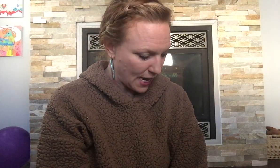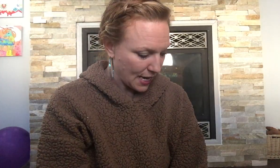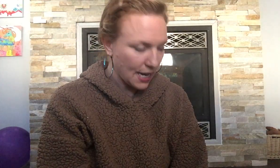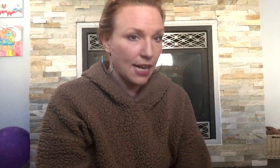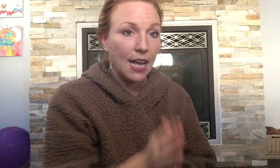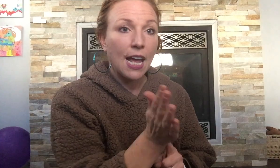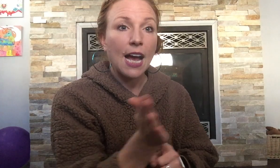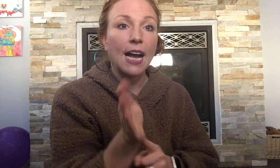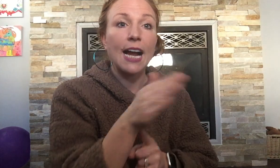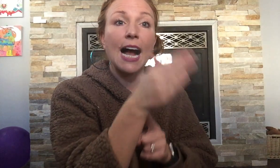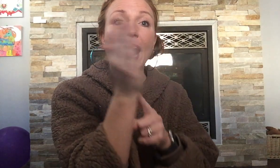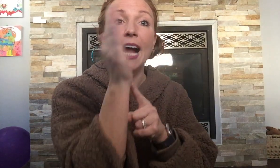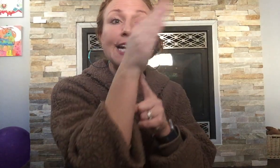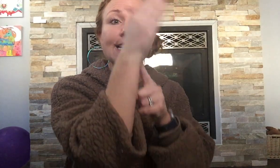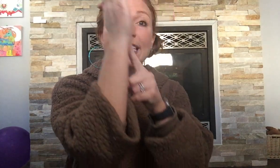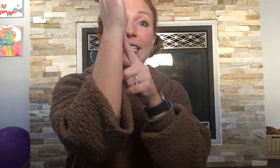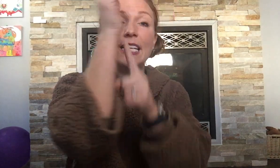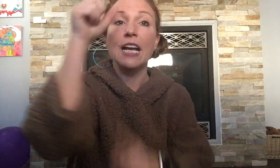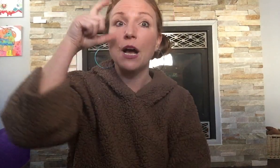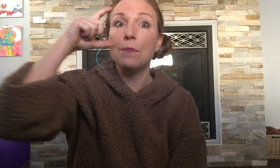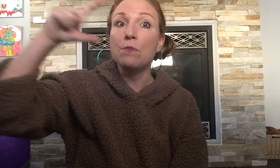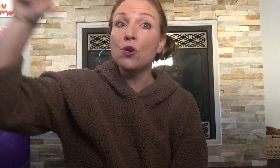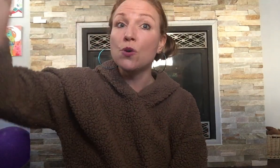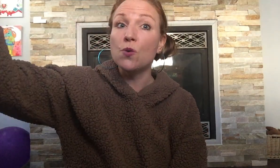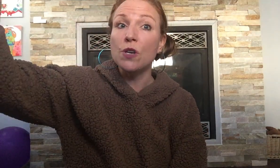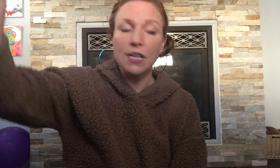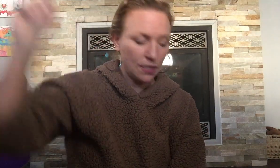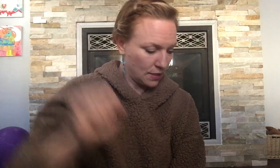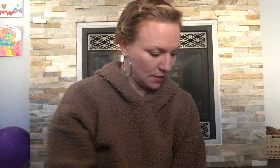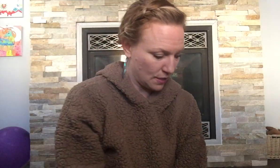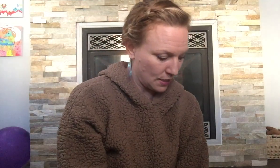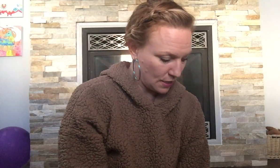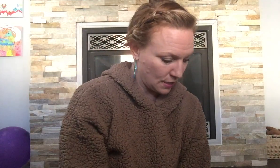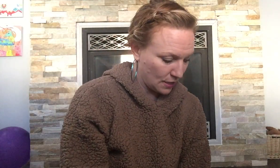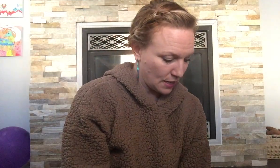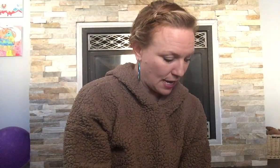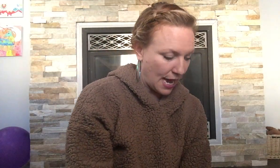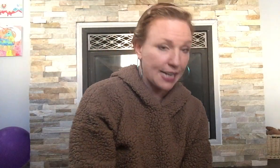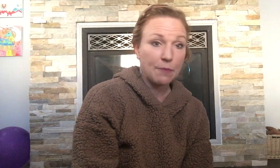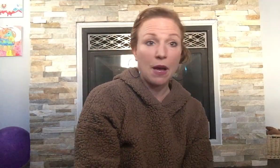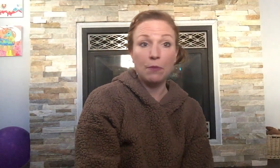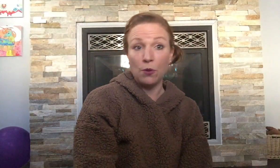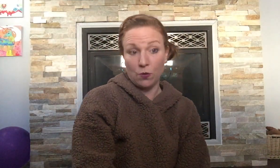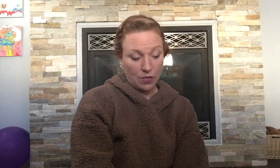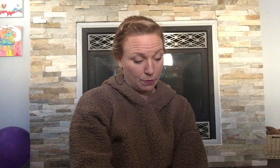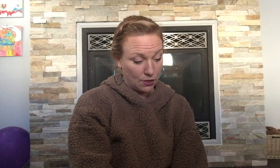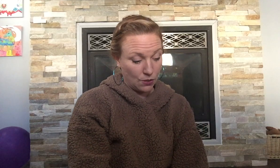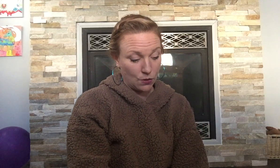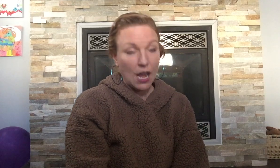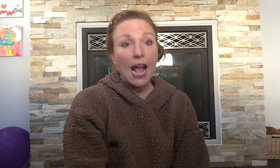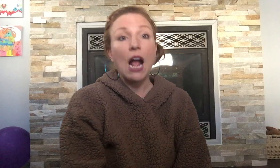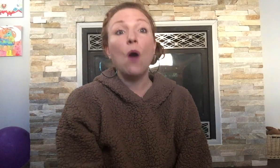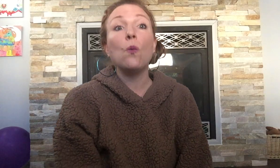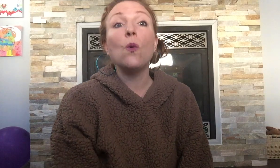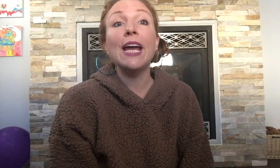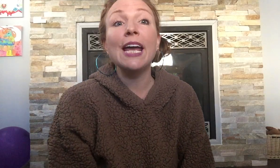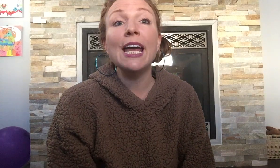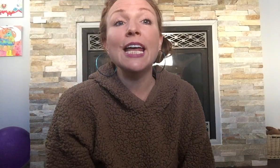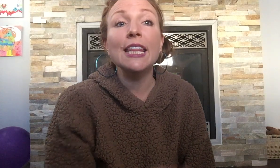wig, a kite, a moon, and a baboon with a bassoon, with